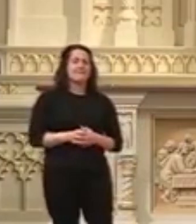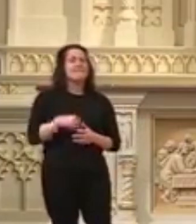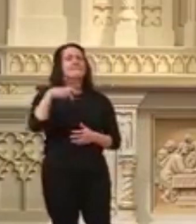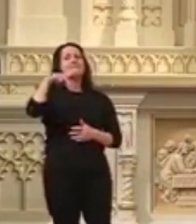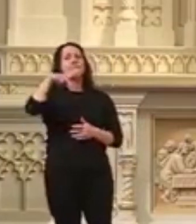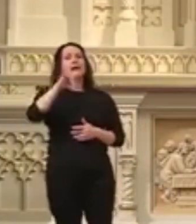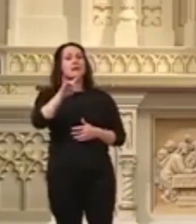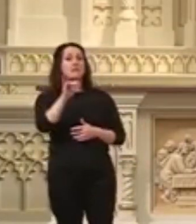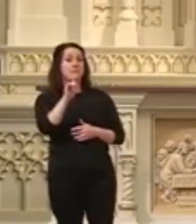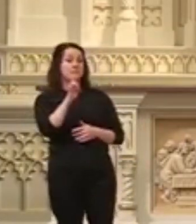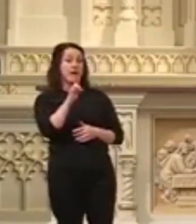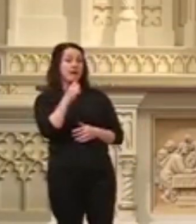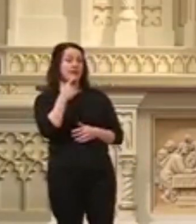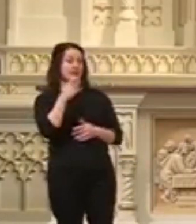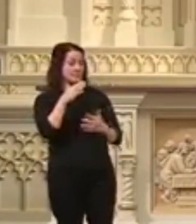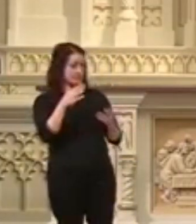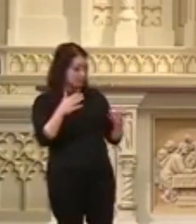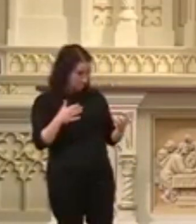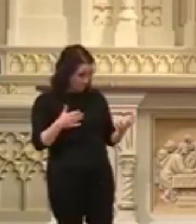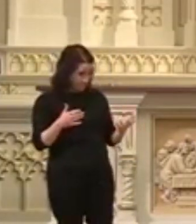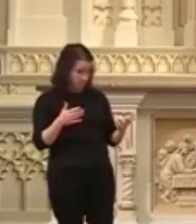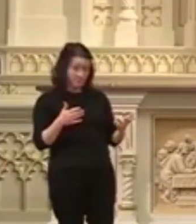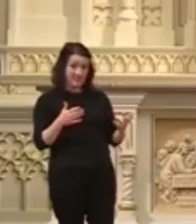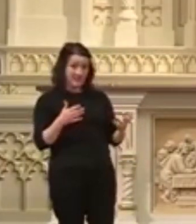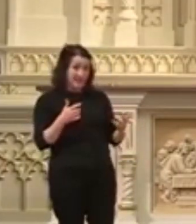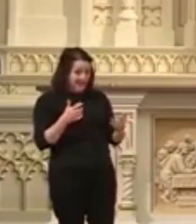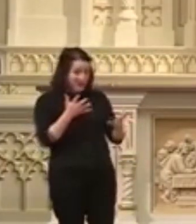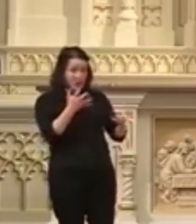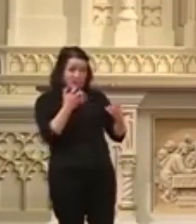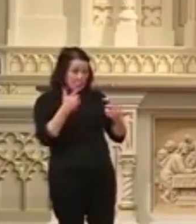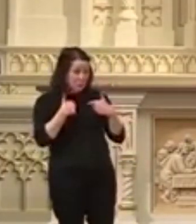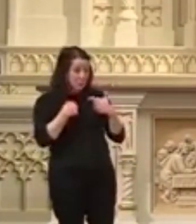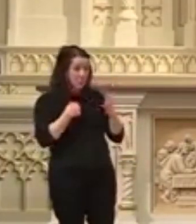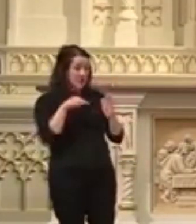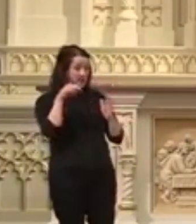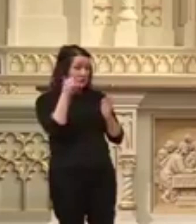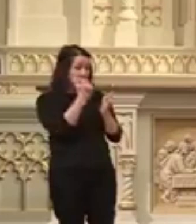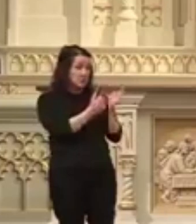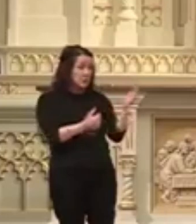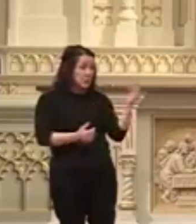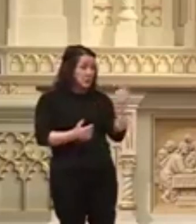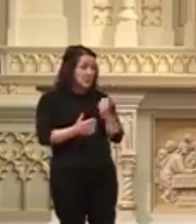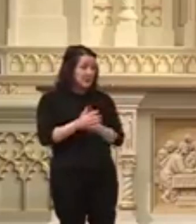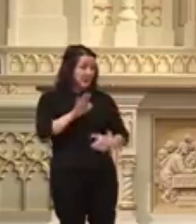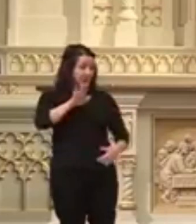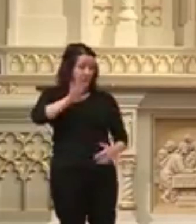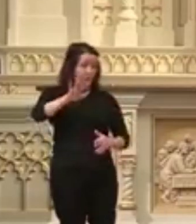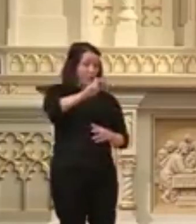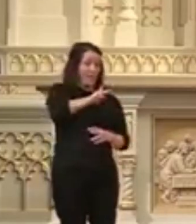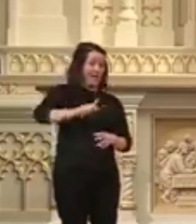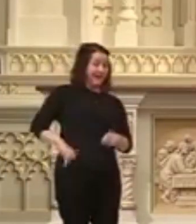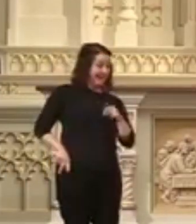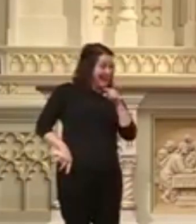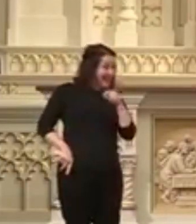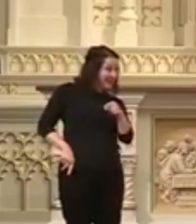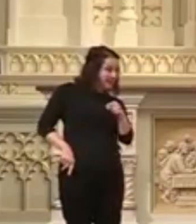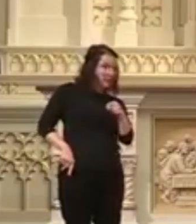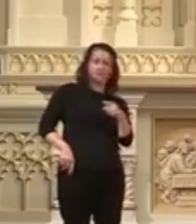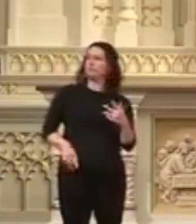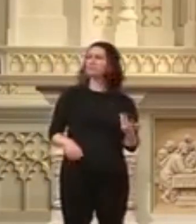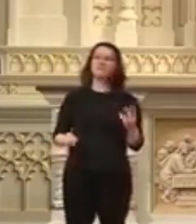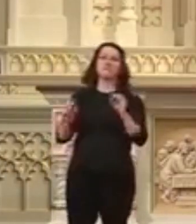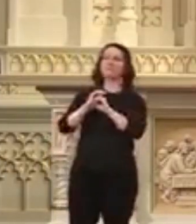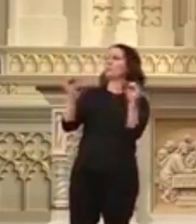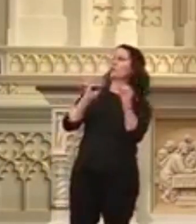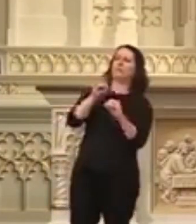Pilate said to them, Shall I crucify your king? The chief priests answered, We have no king